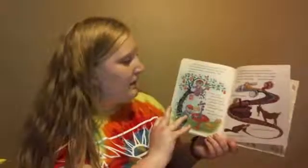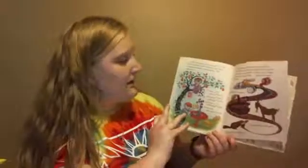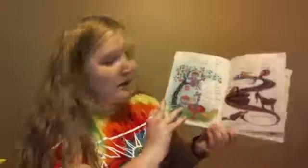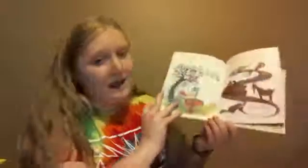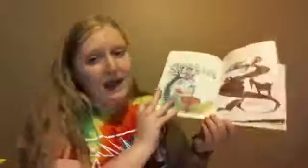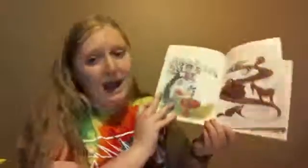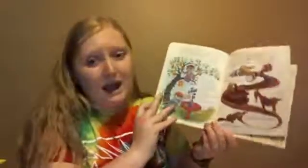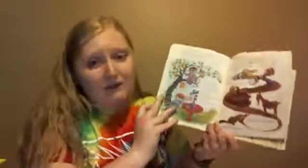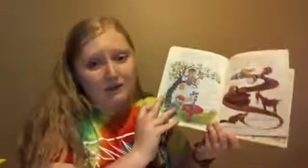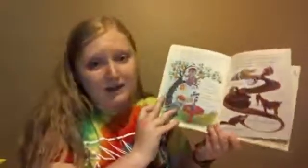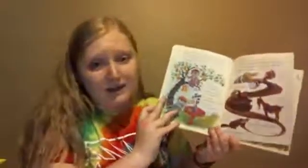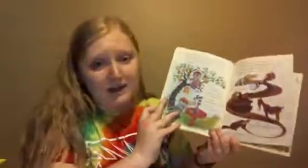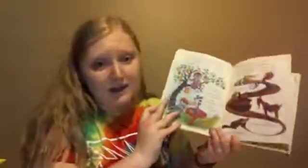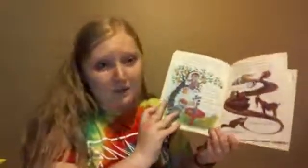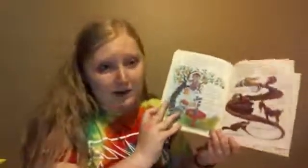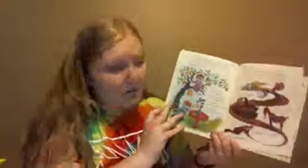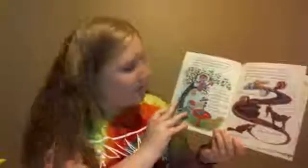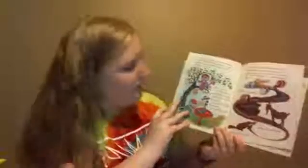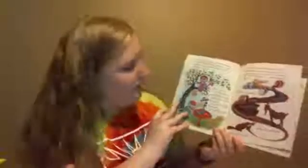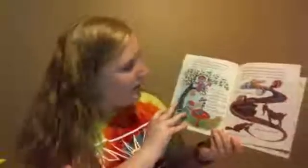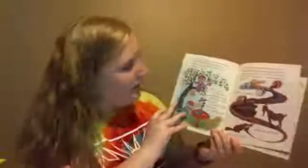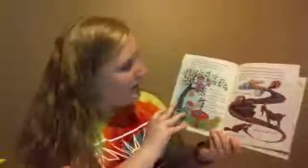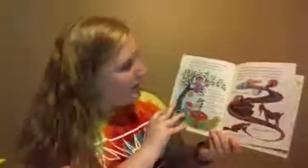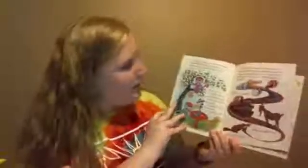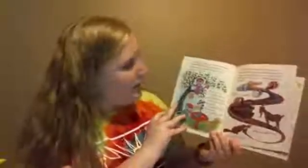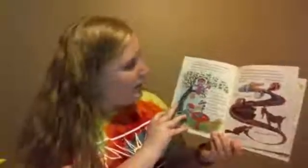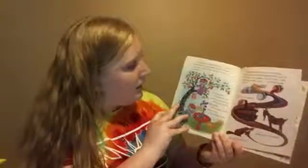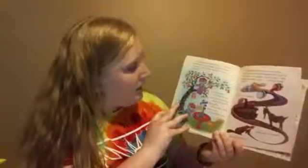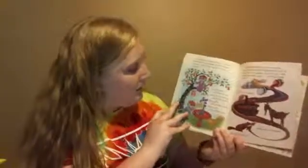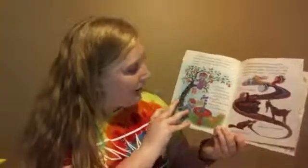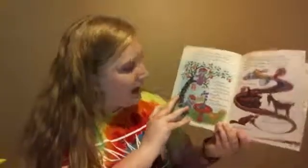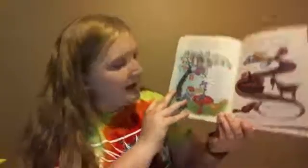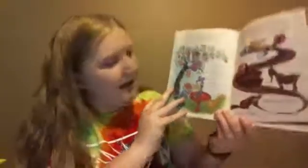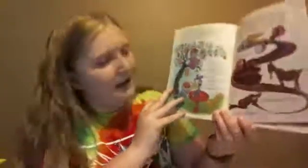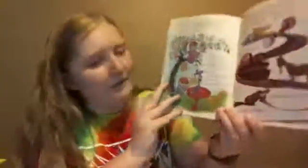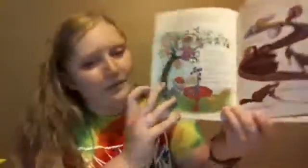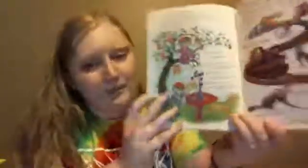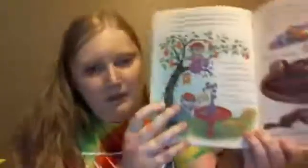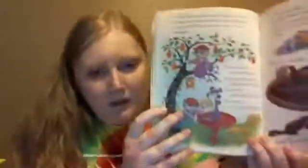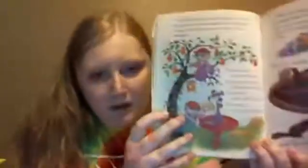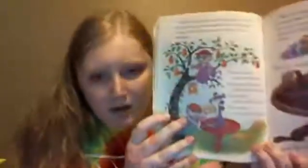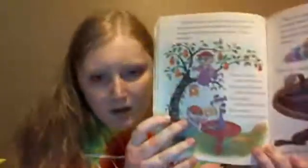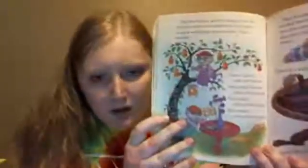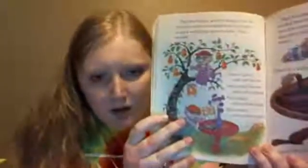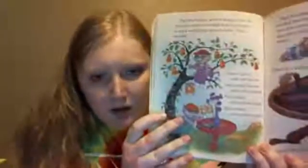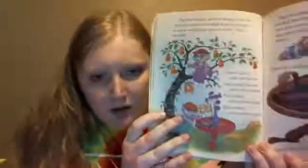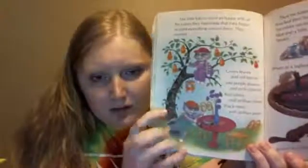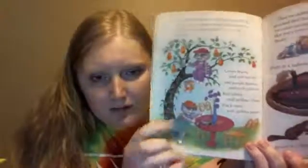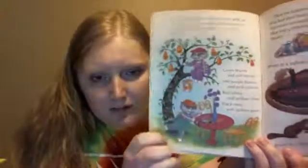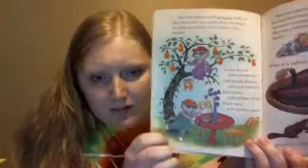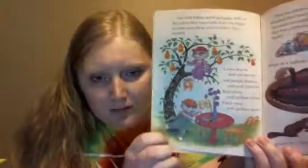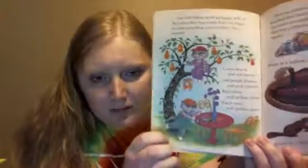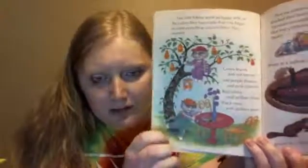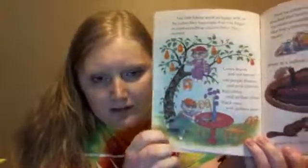to paint everything around them. They painted, do you see all their